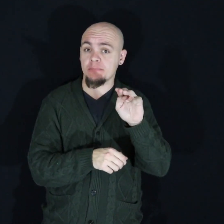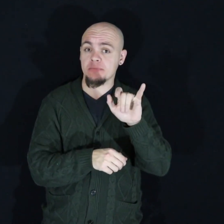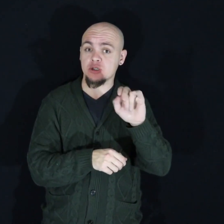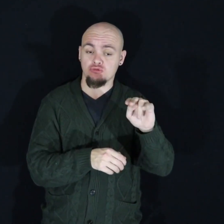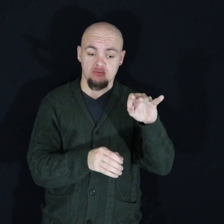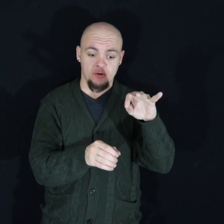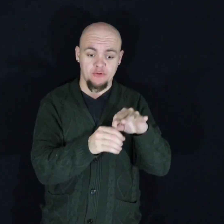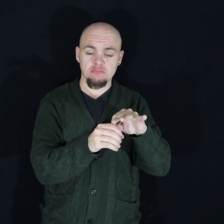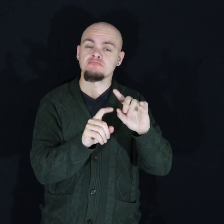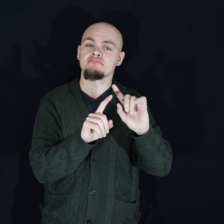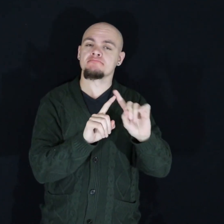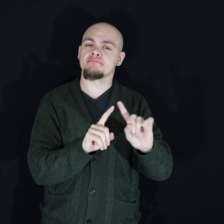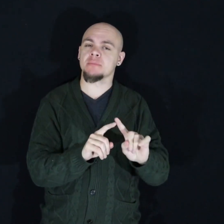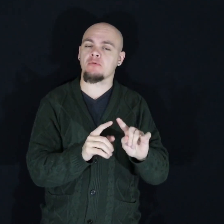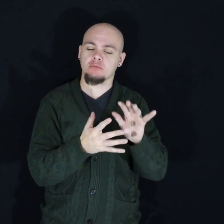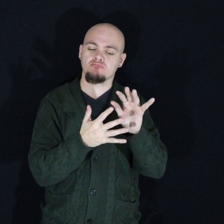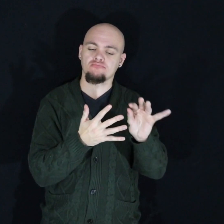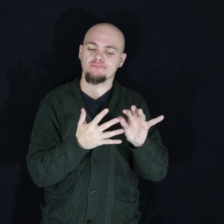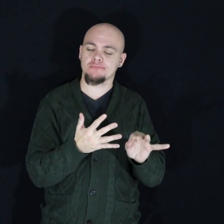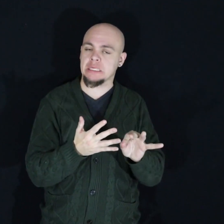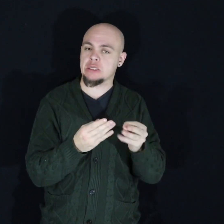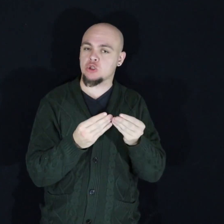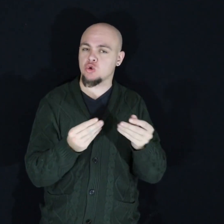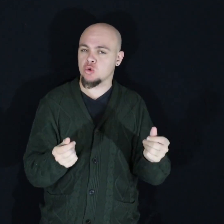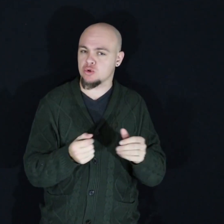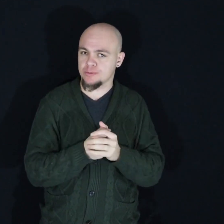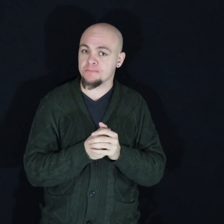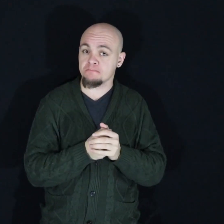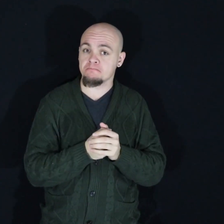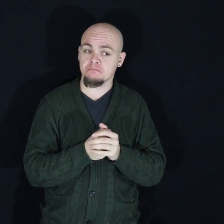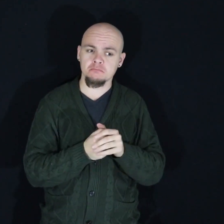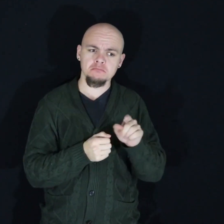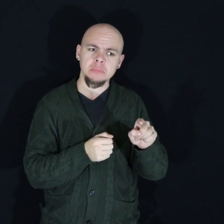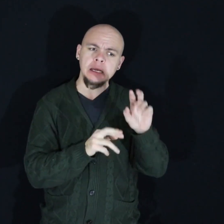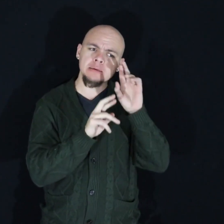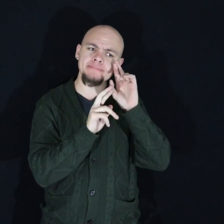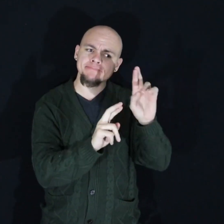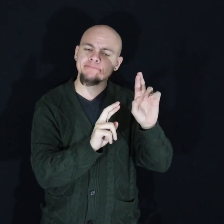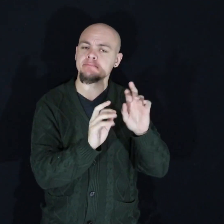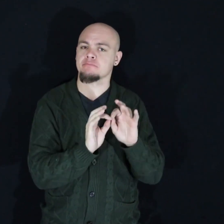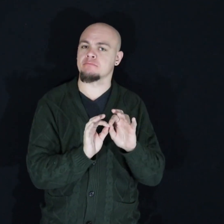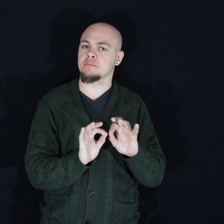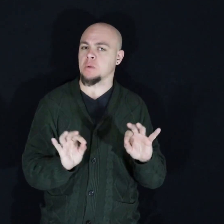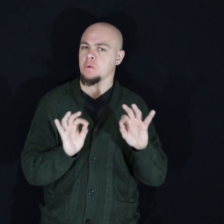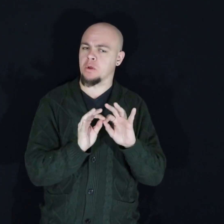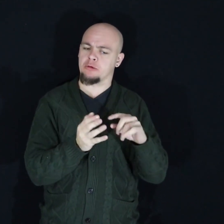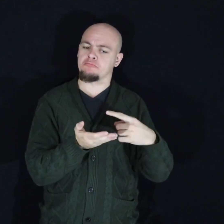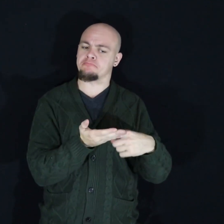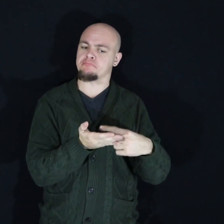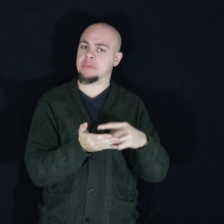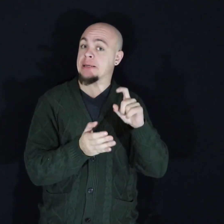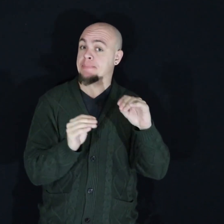on a range of solutions. Those solutions have merit. They are worthy of further discussion.